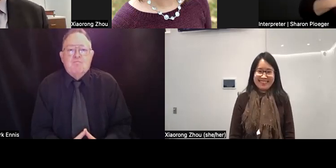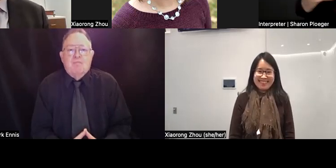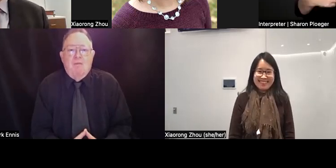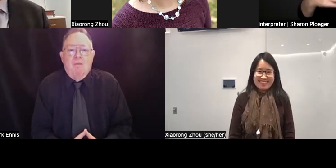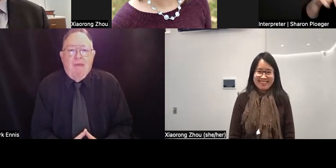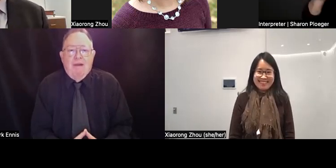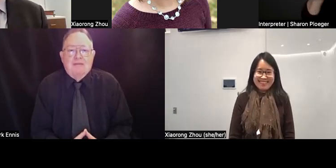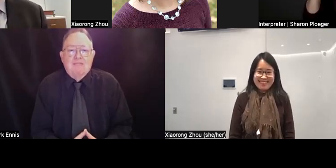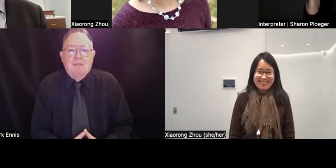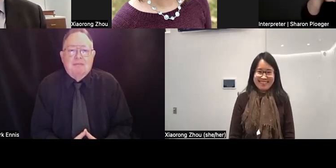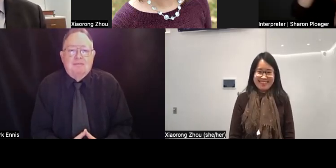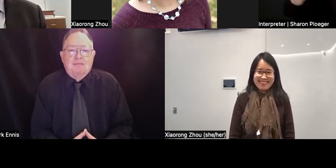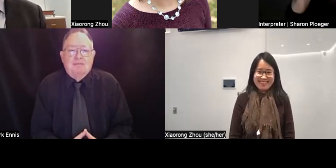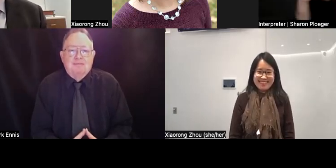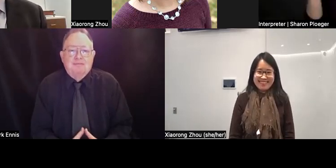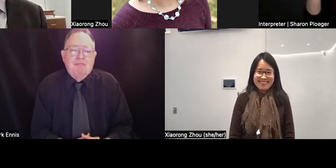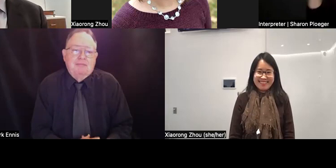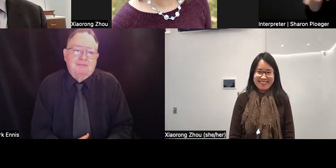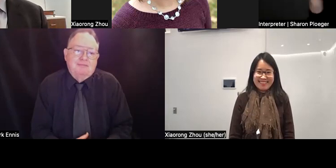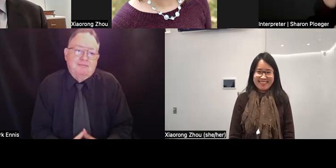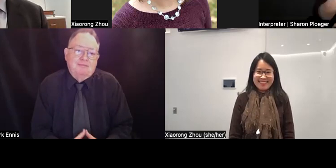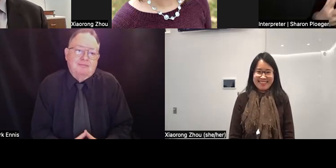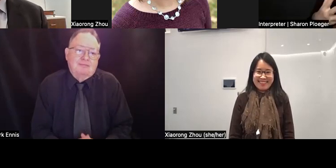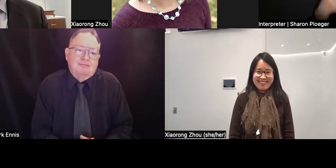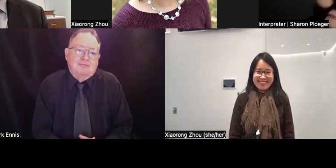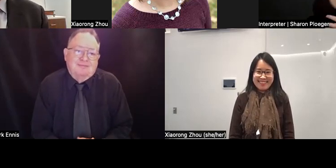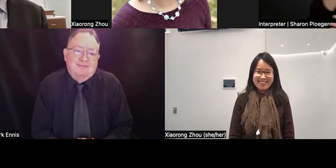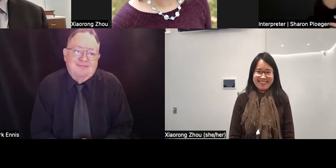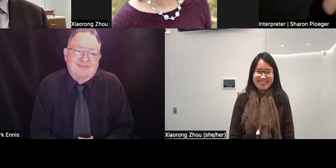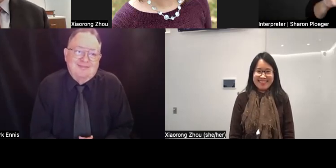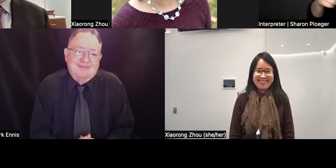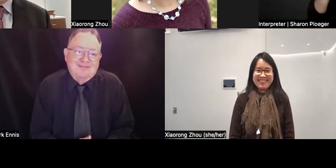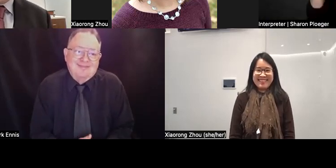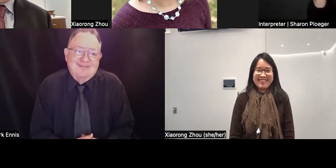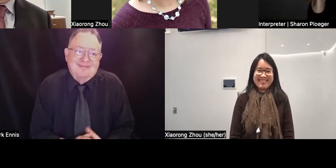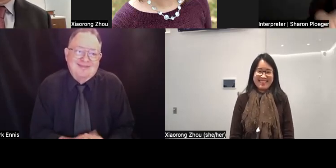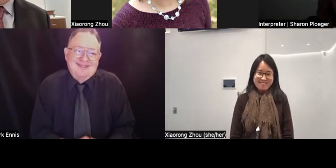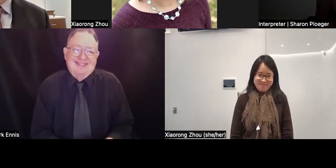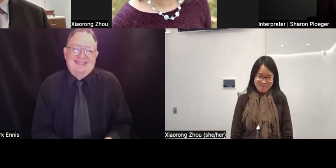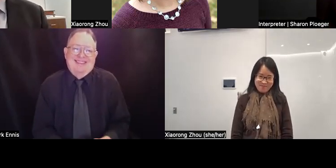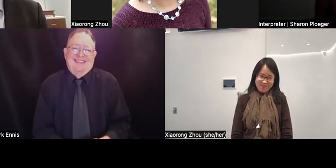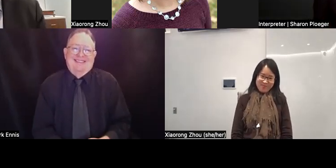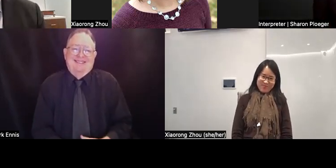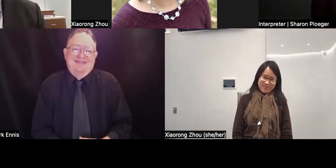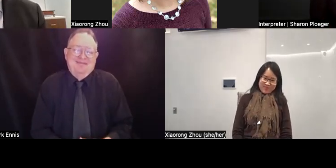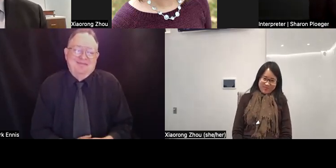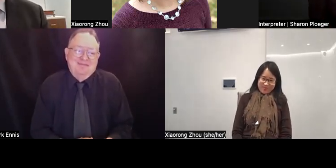I appreciate the names, but she froze completely like this, but froze beautiful. You look pretty when you're frozen.